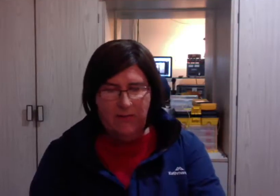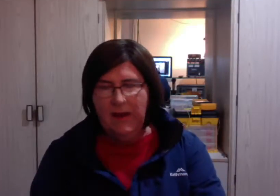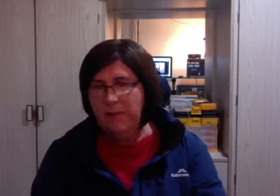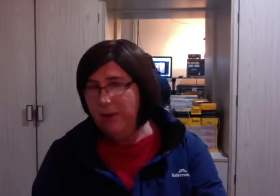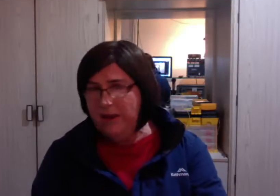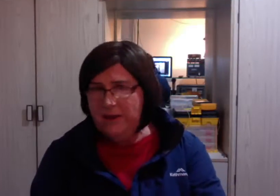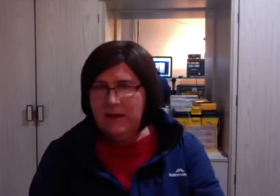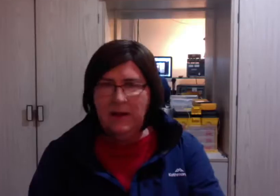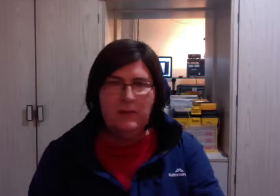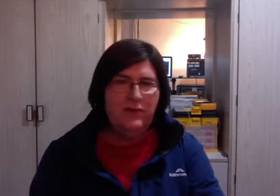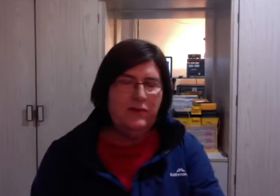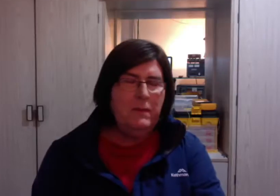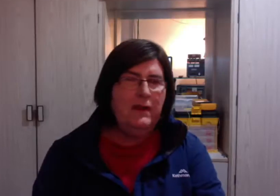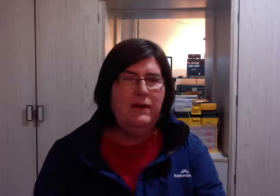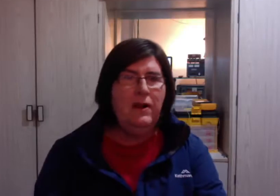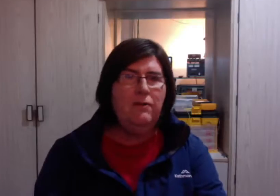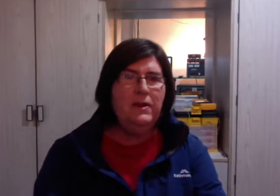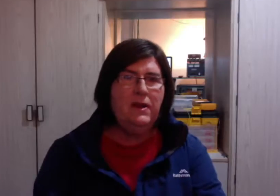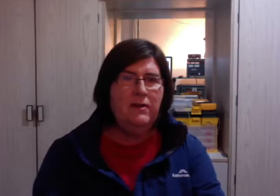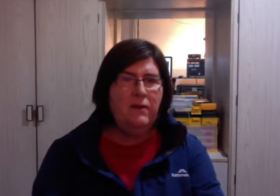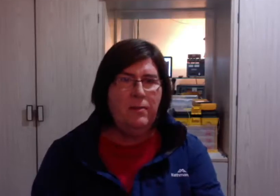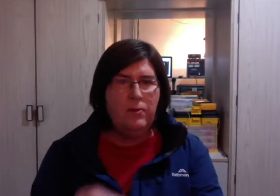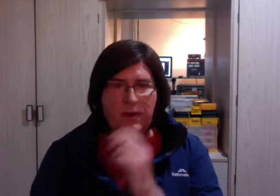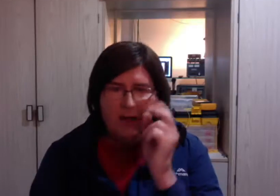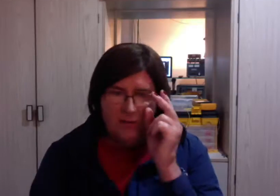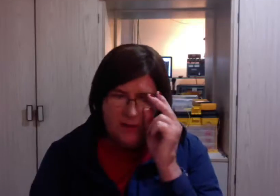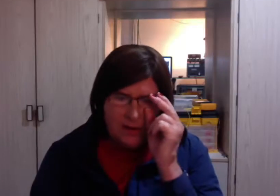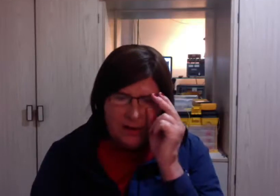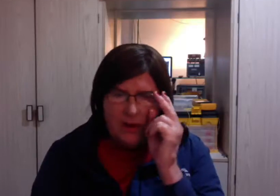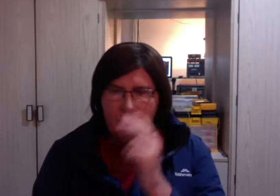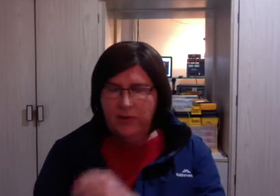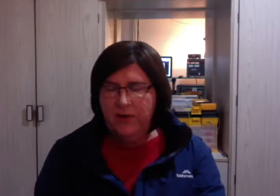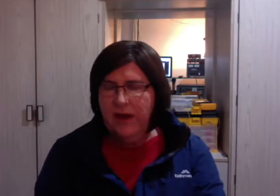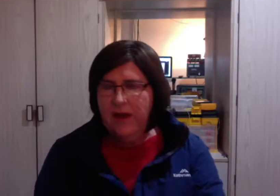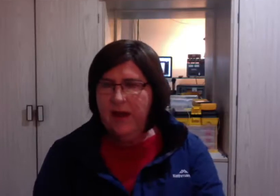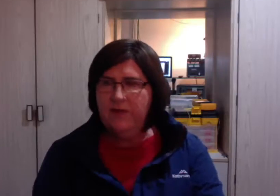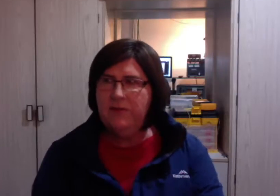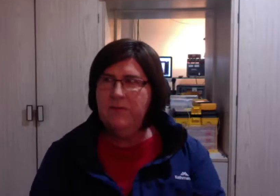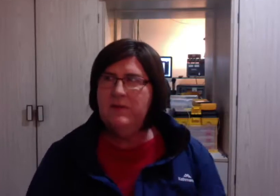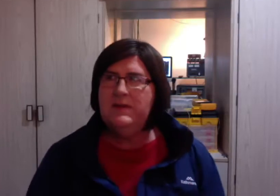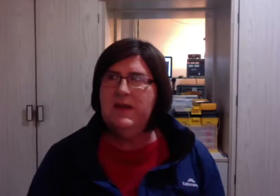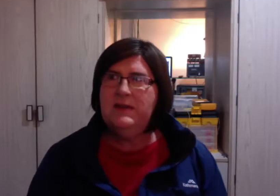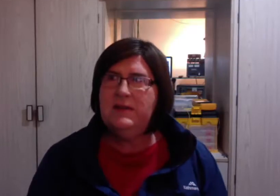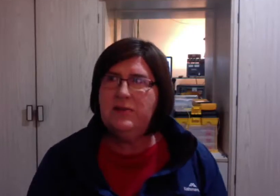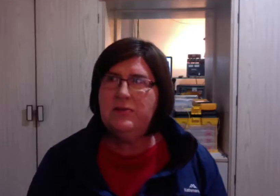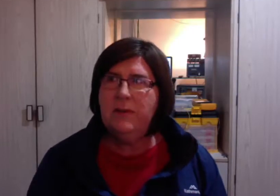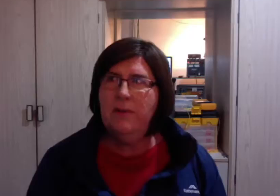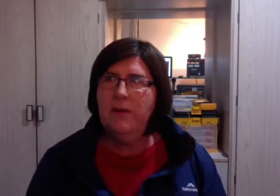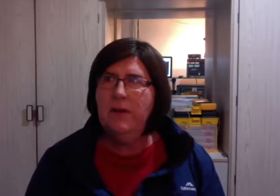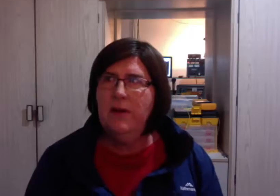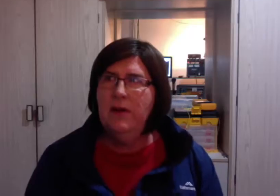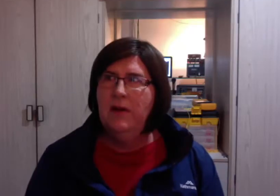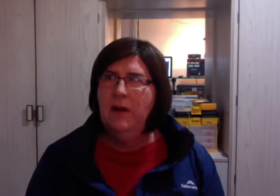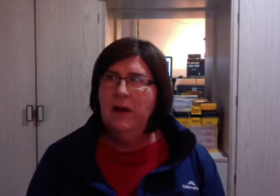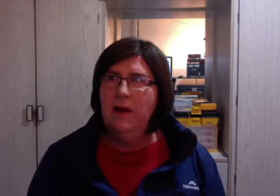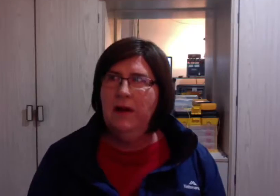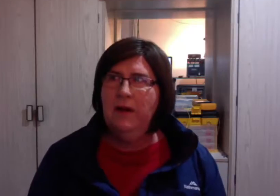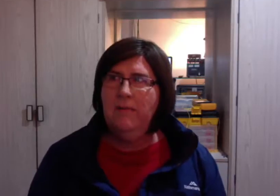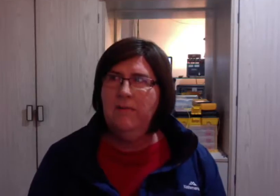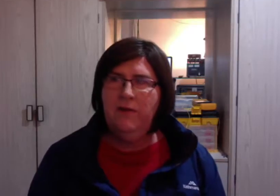the Plenty, I would suspect, and I will be going by Port Augusta. We'll start our Simpson Desert trip 1st